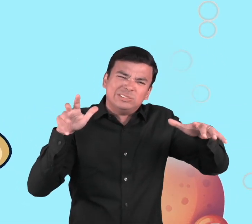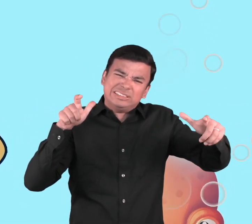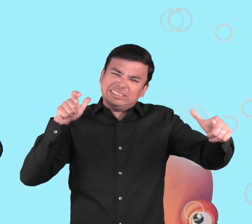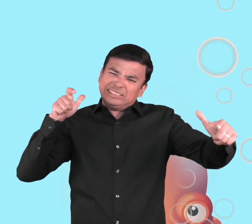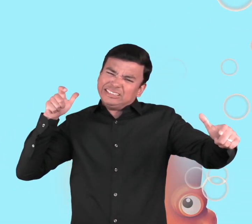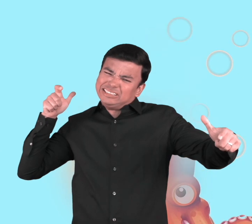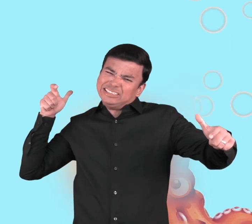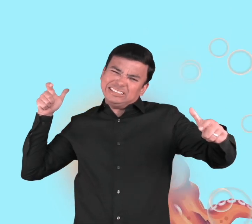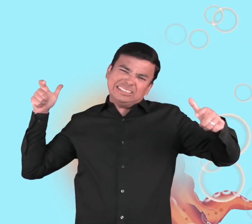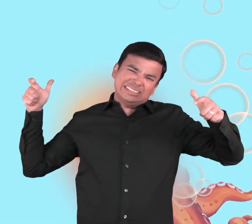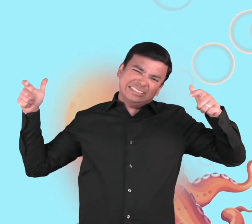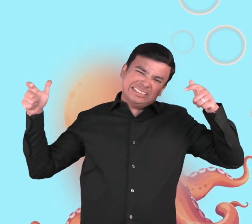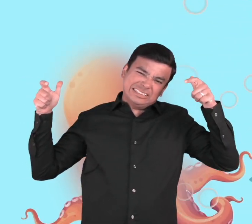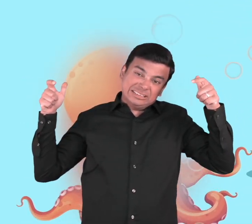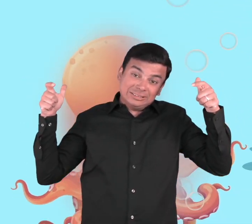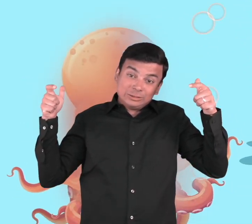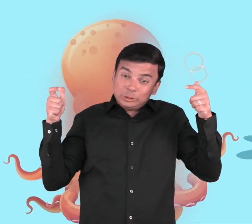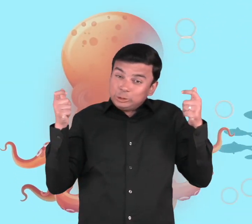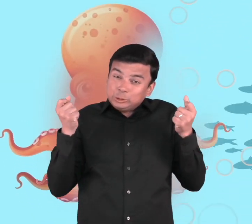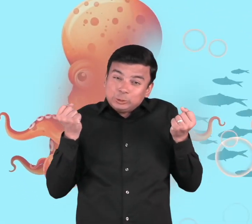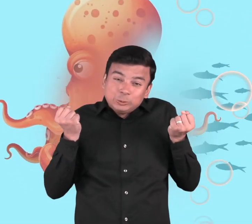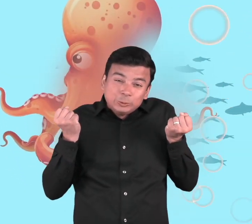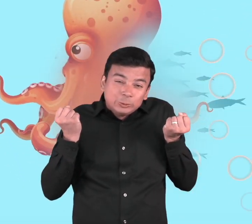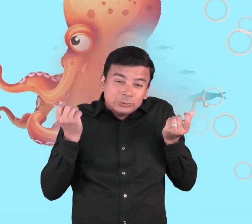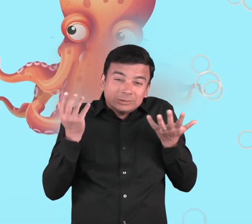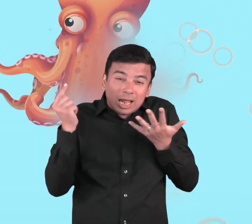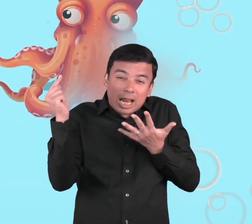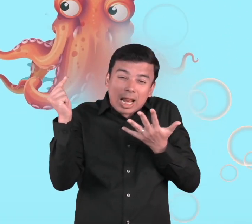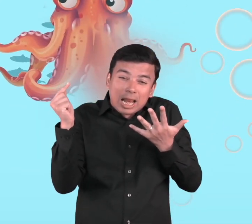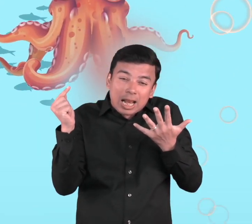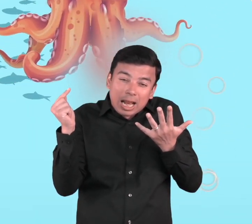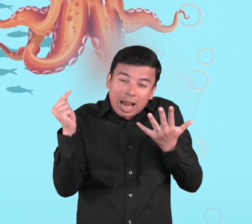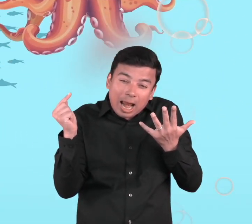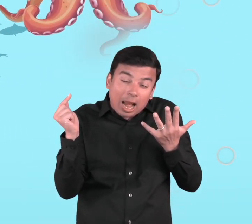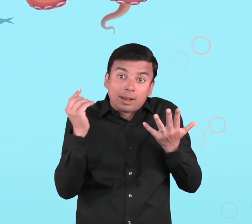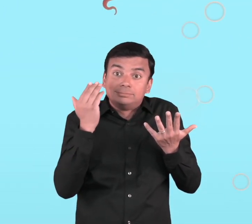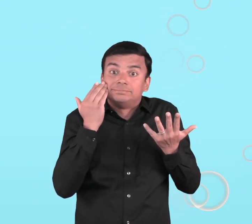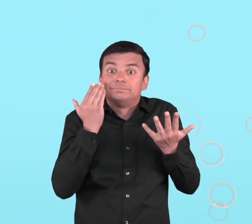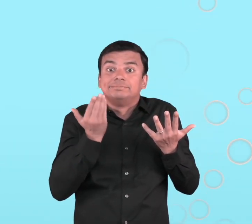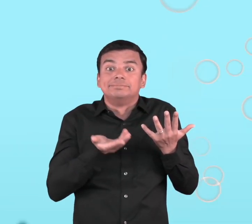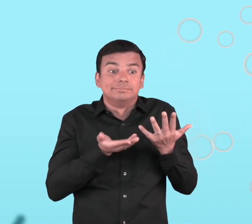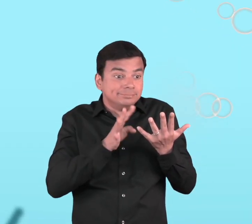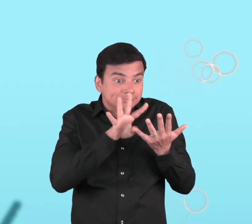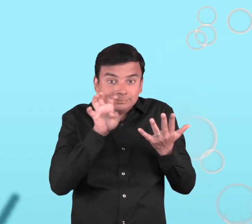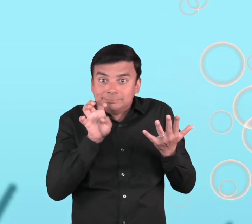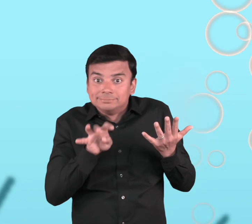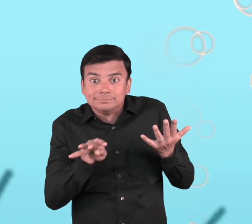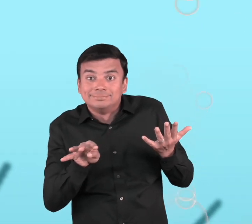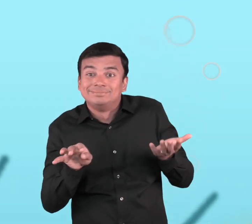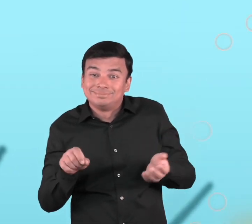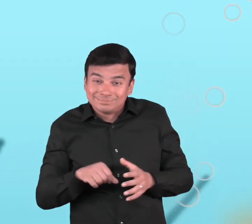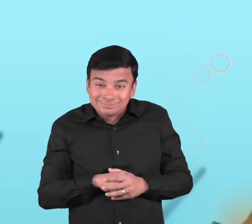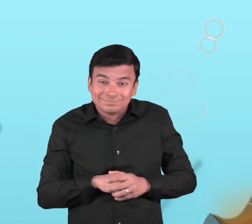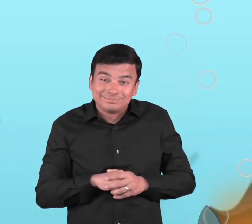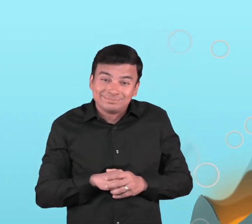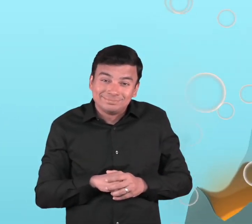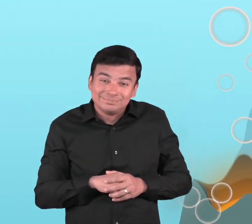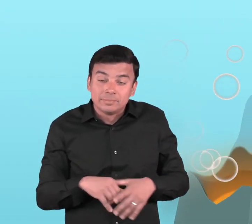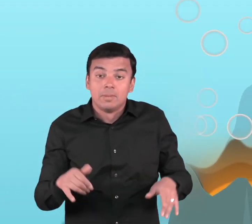parts of it still remain a mystery, even with all the technology we have available. Today, we are going to